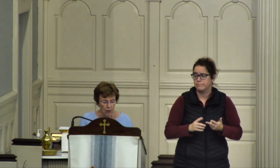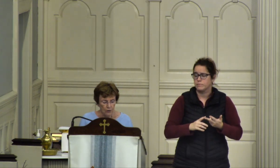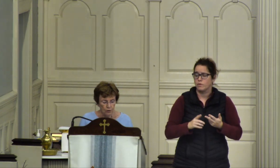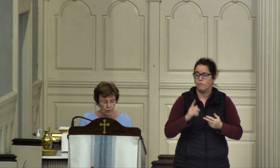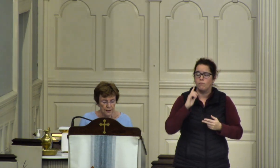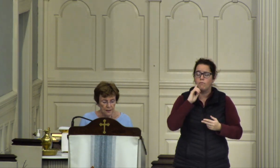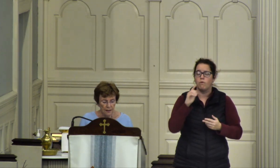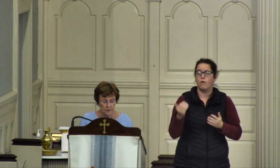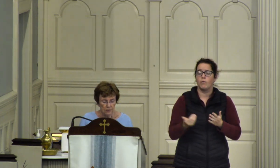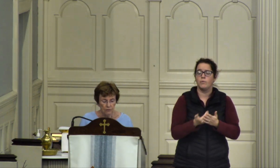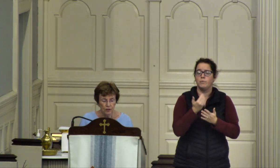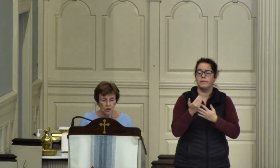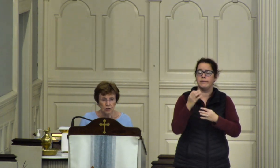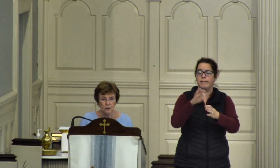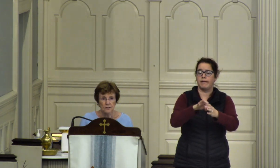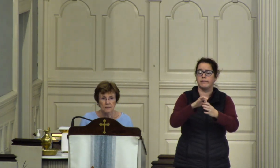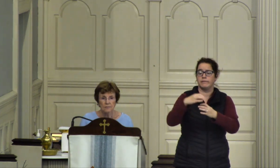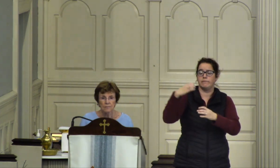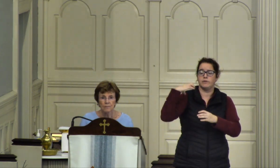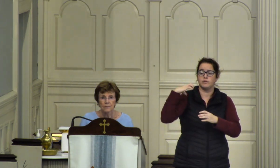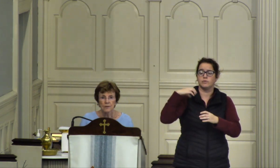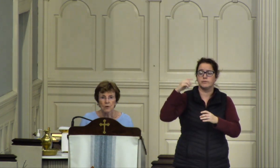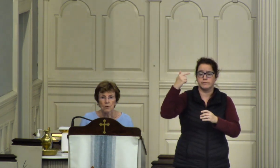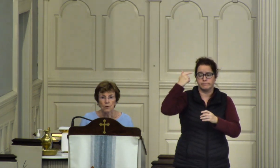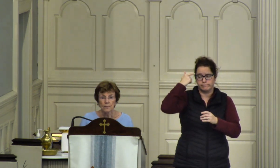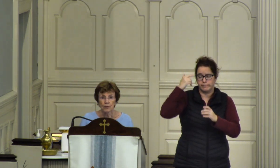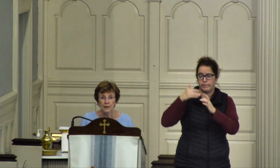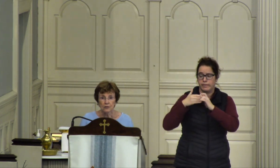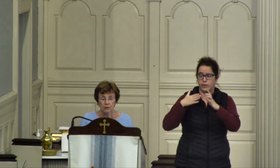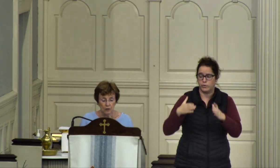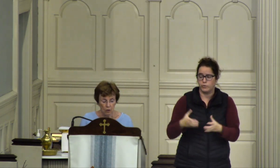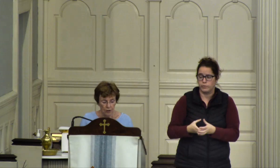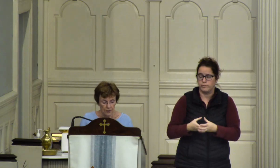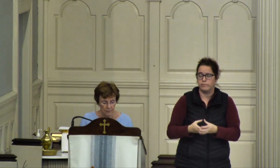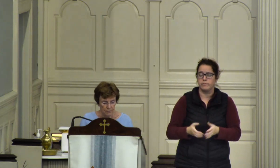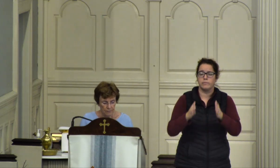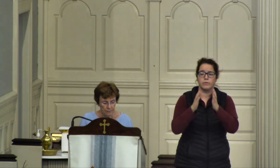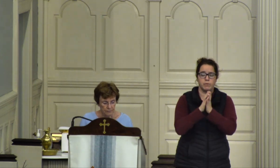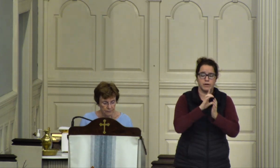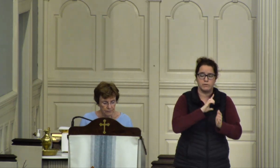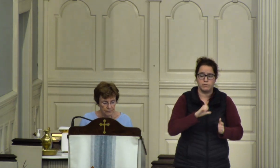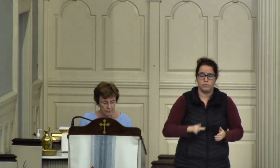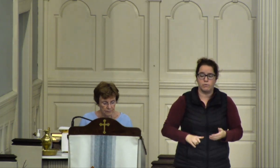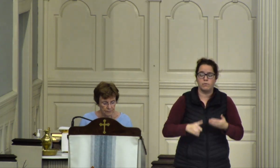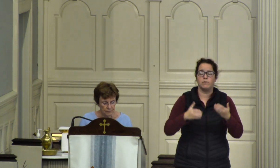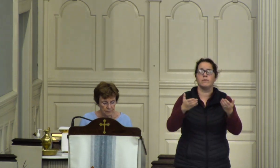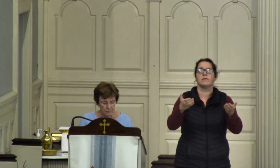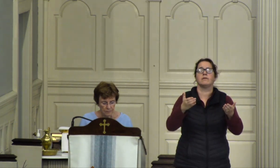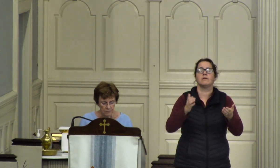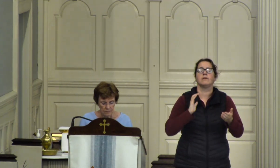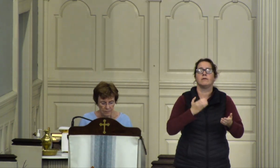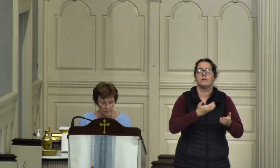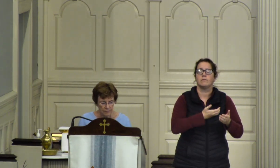For our newly elected officials, we pray to the Lord.